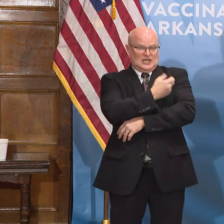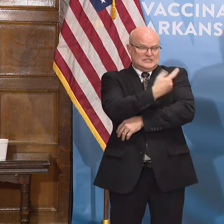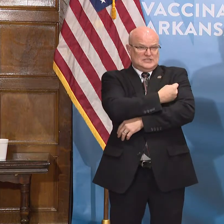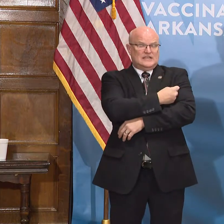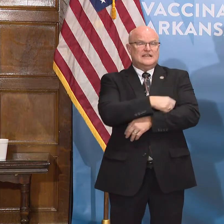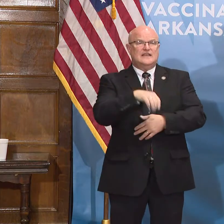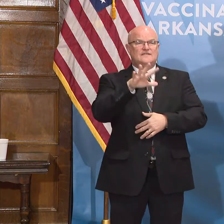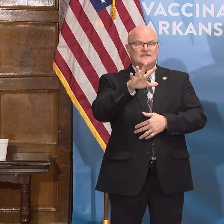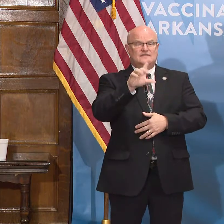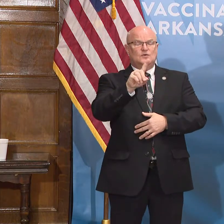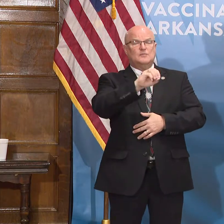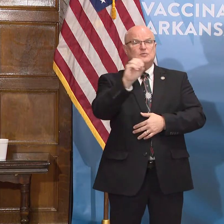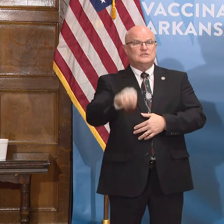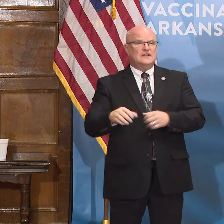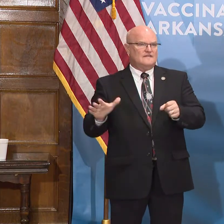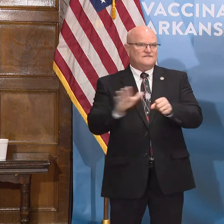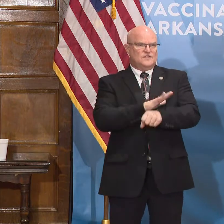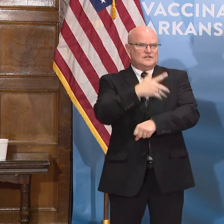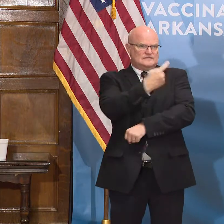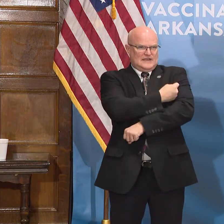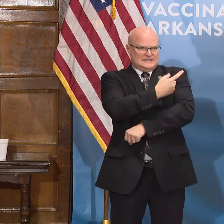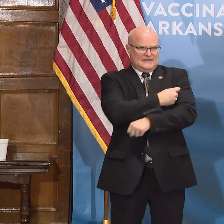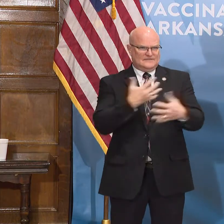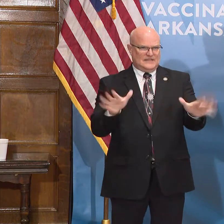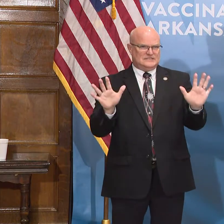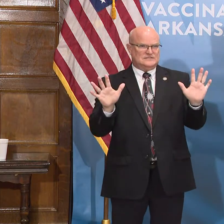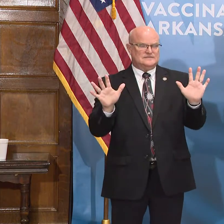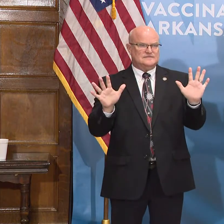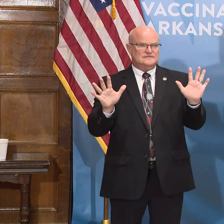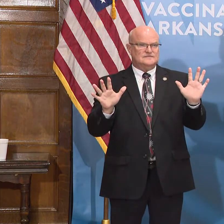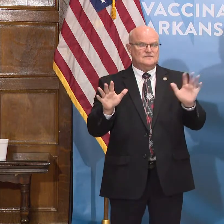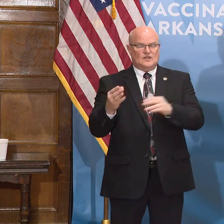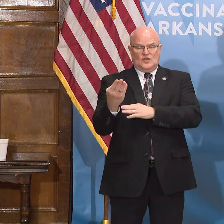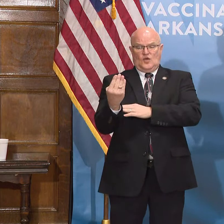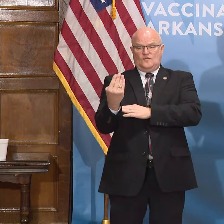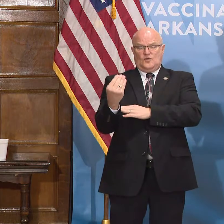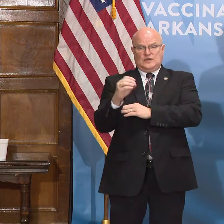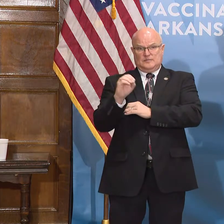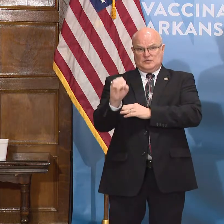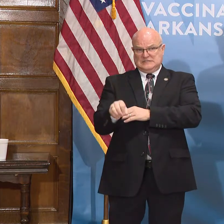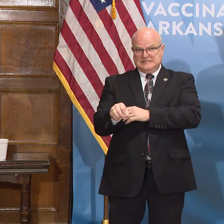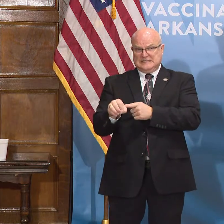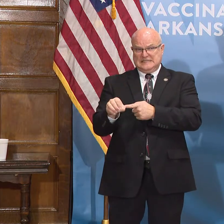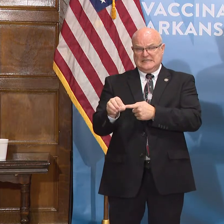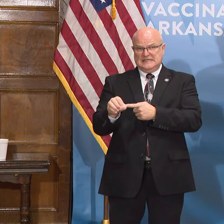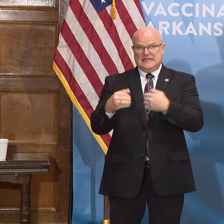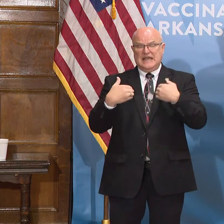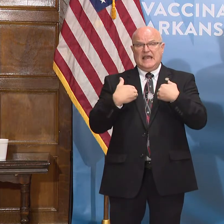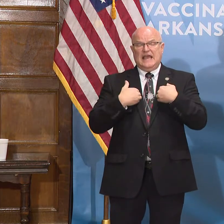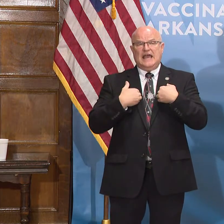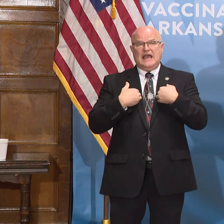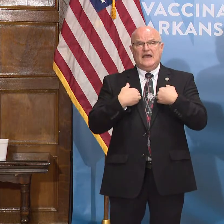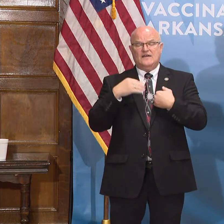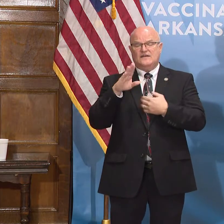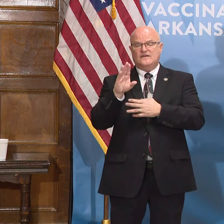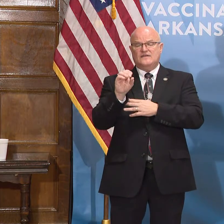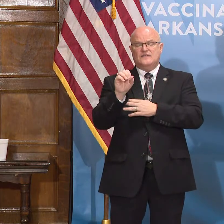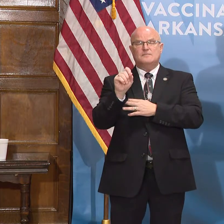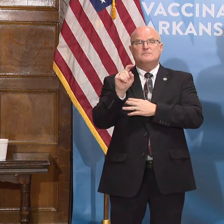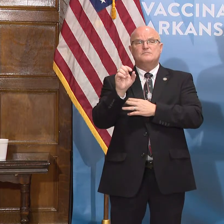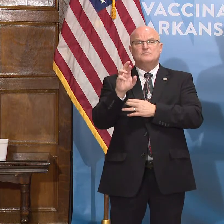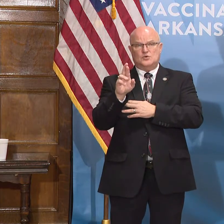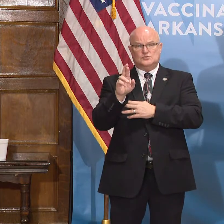and 51% are fully vaccinated. Only 14%, however, have the booster